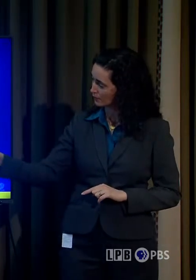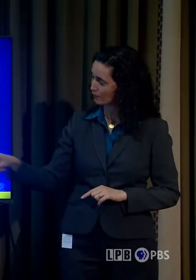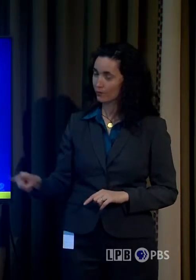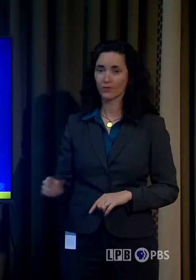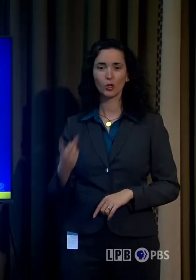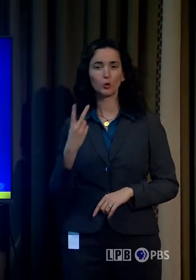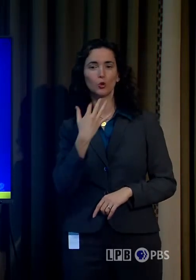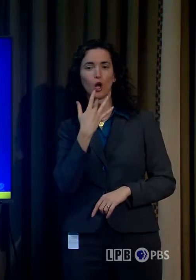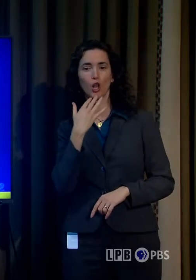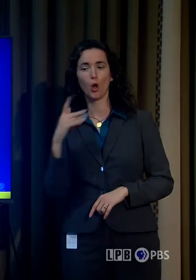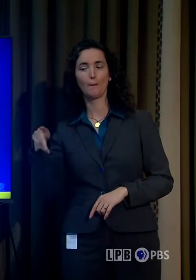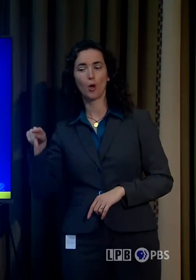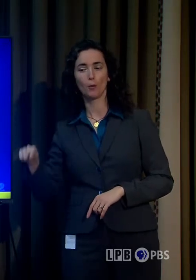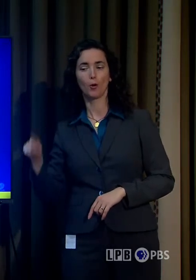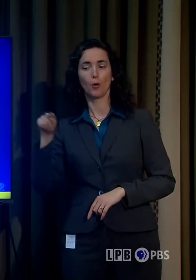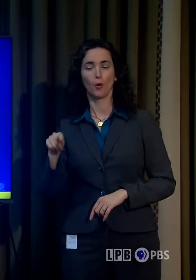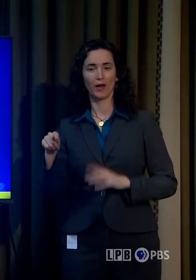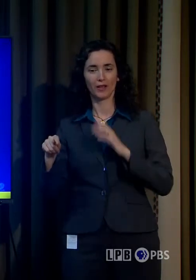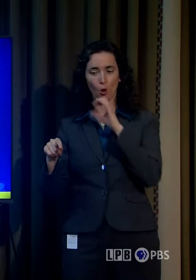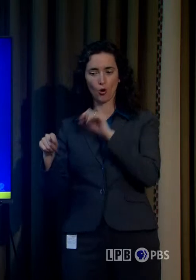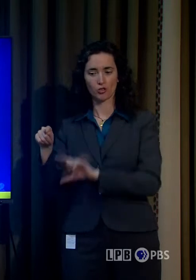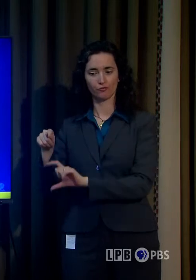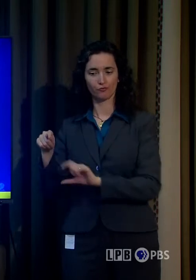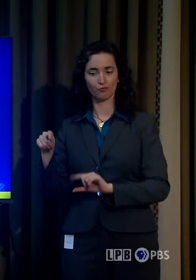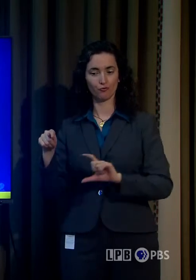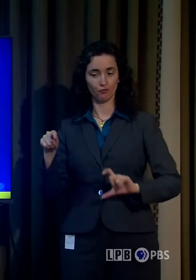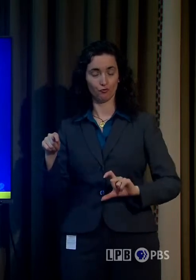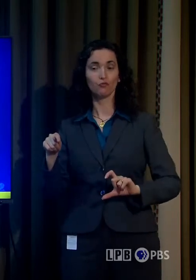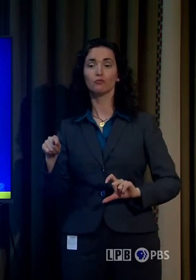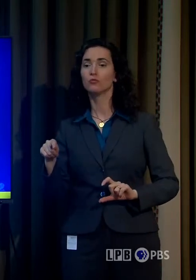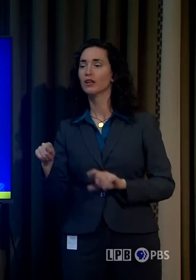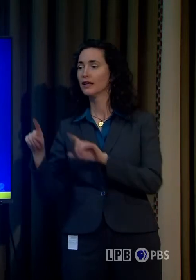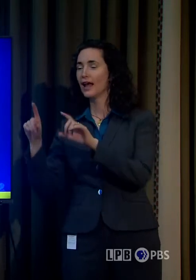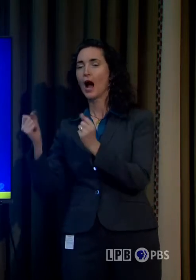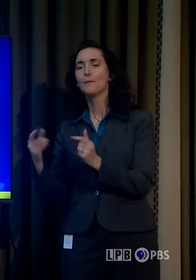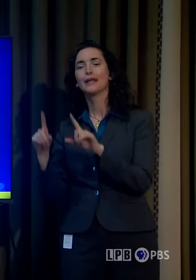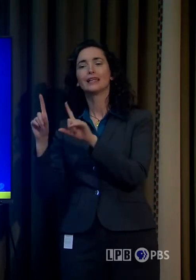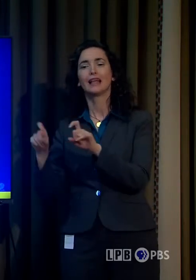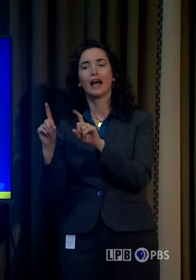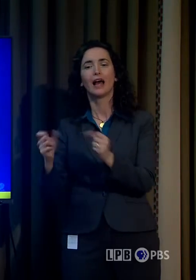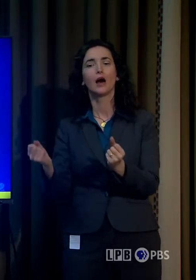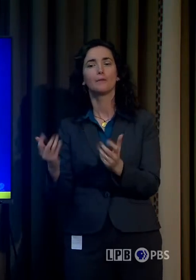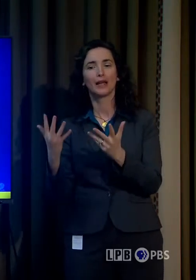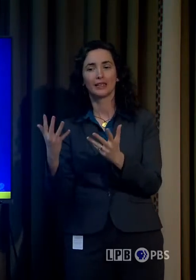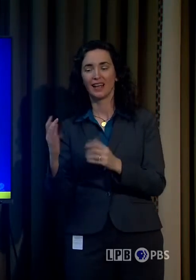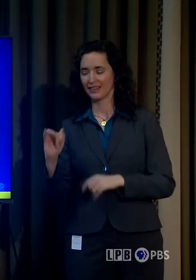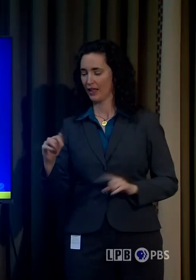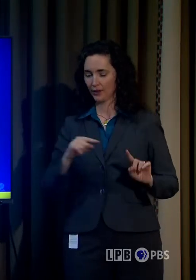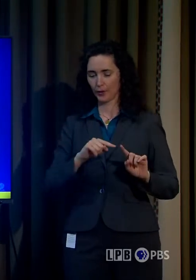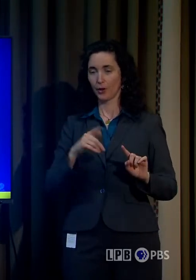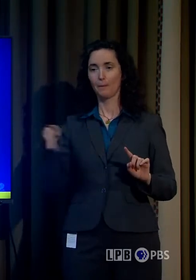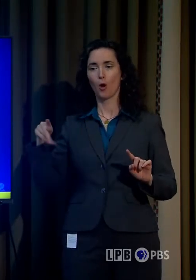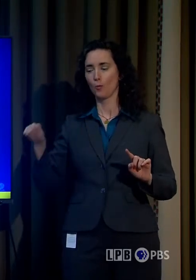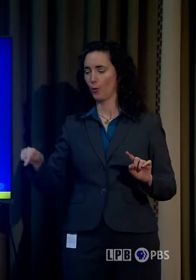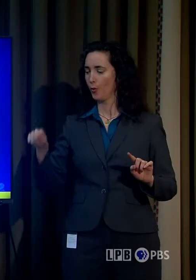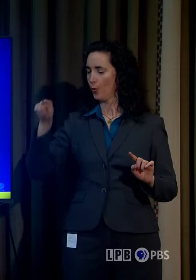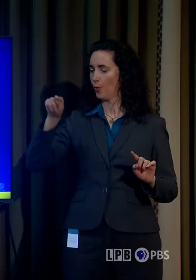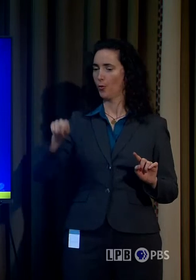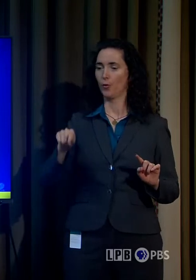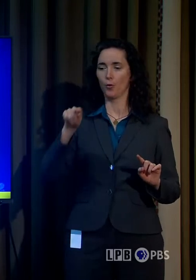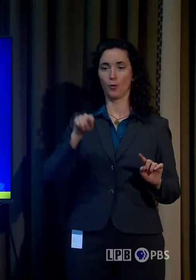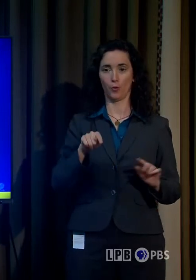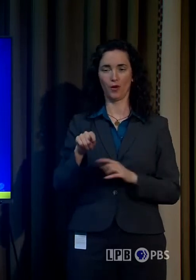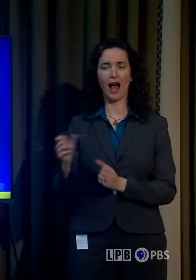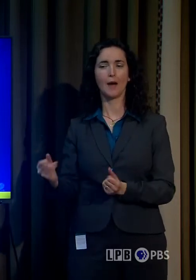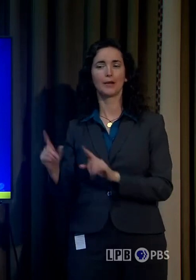combination testing volume and percent positivity display. So testing volume is the line graph part of that. We have